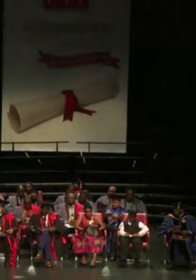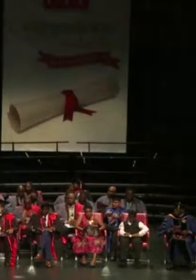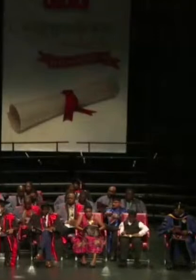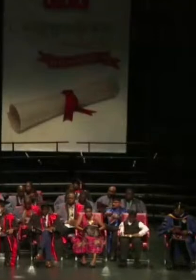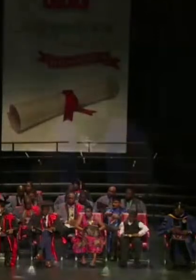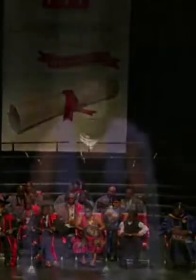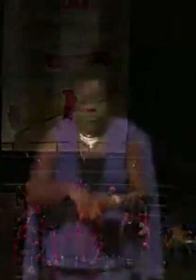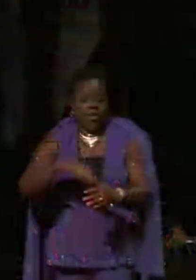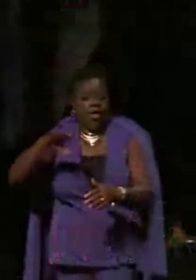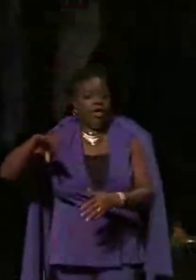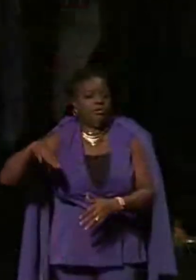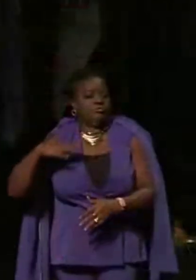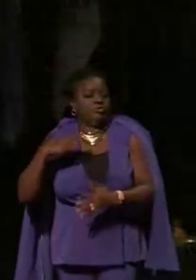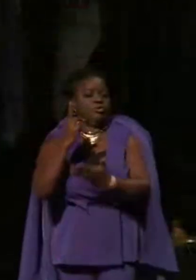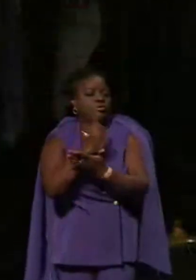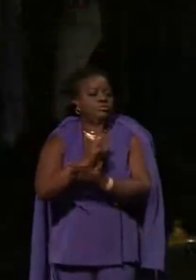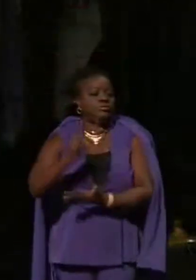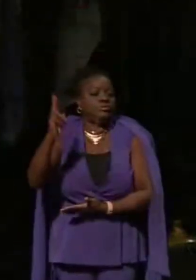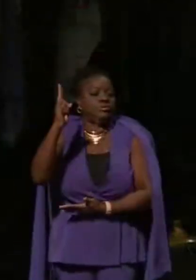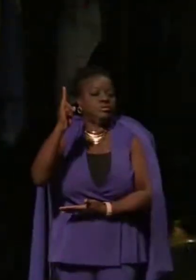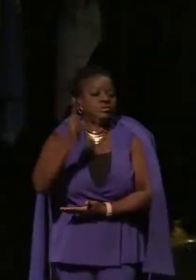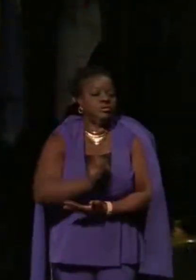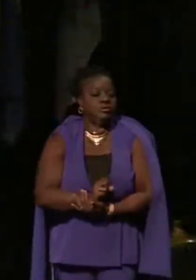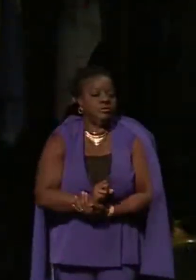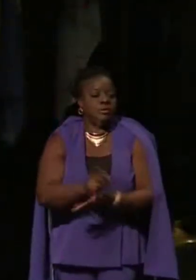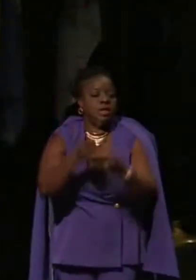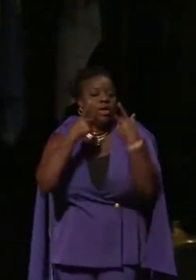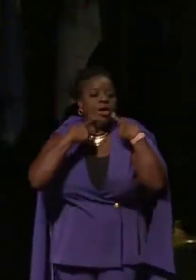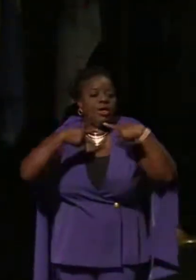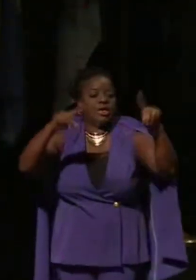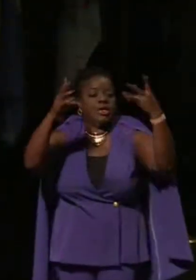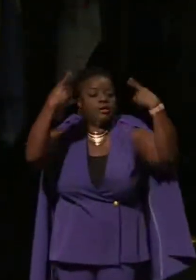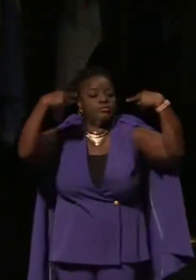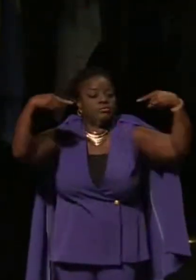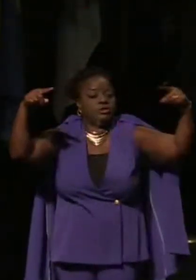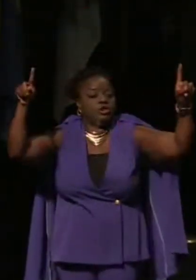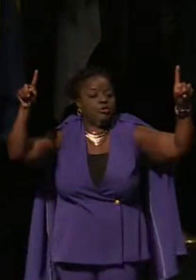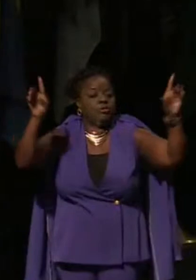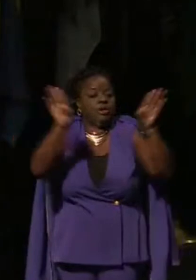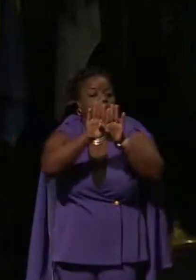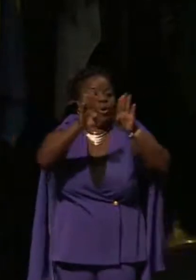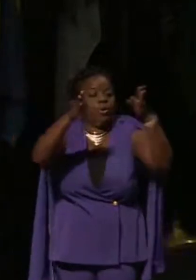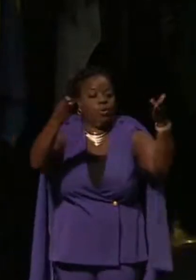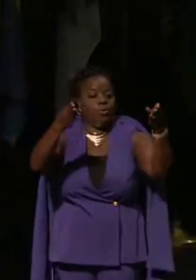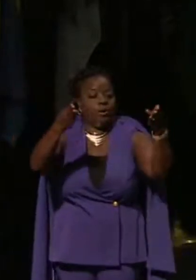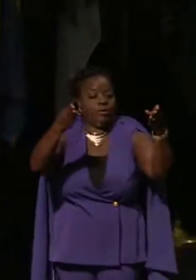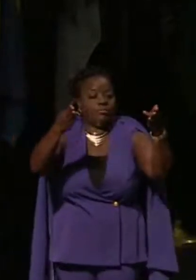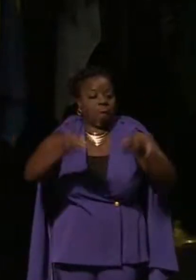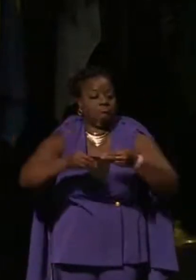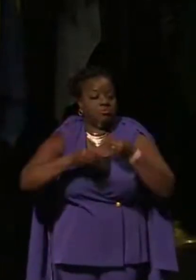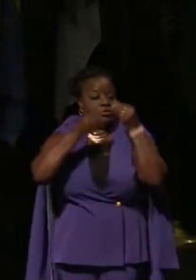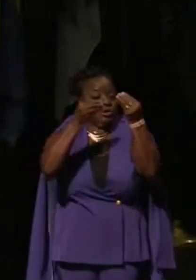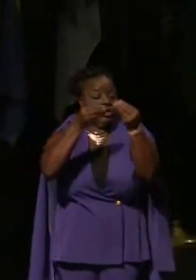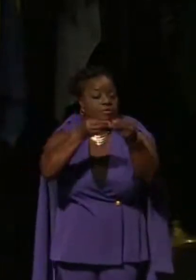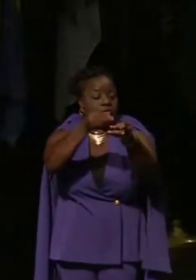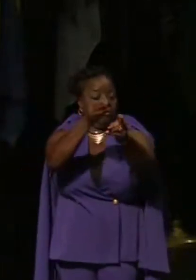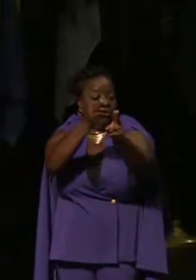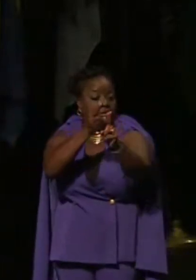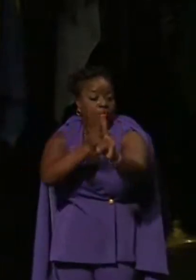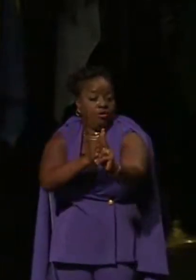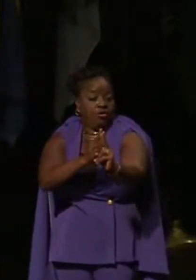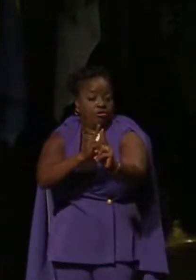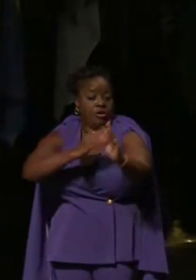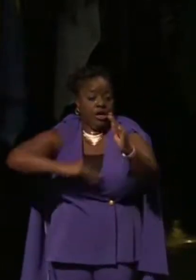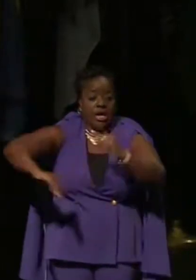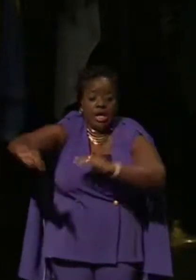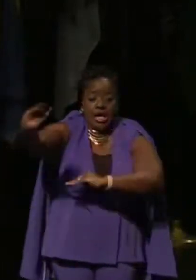As Chancellor of the University, I declare this ceremony open for the conferment of honorary and